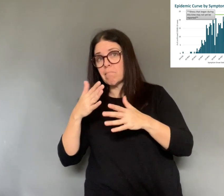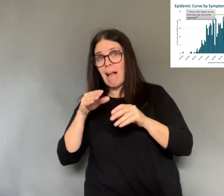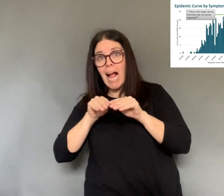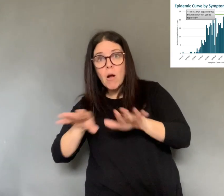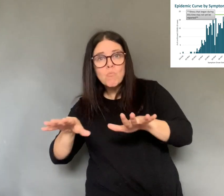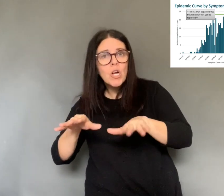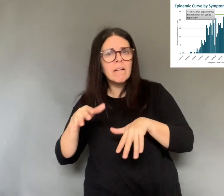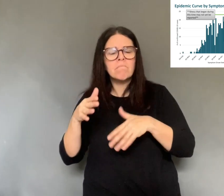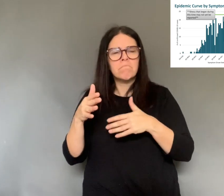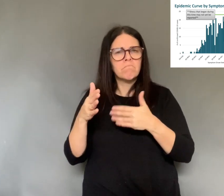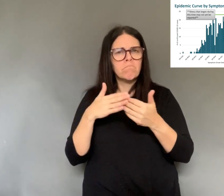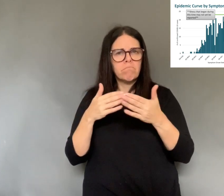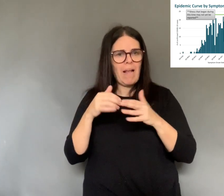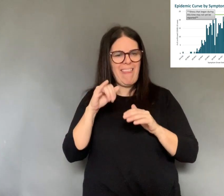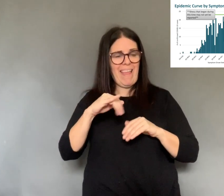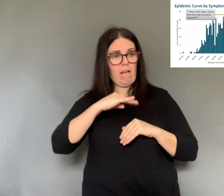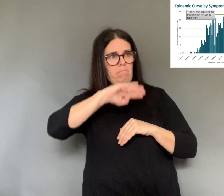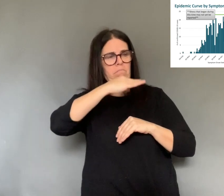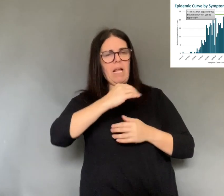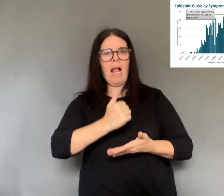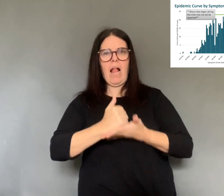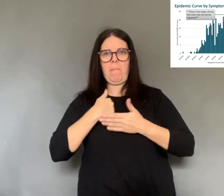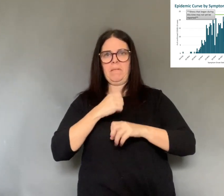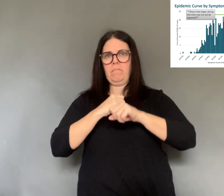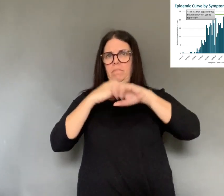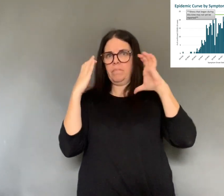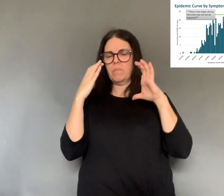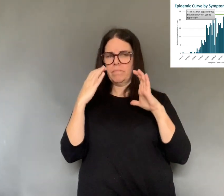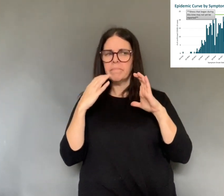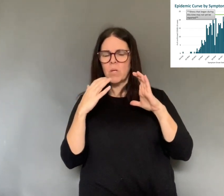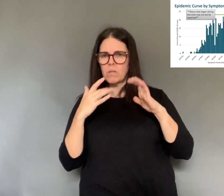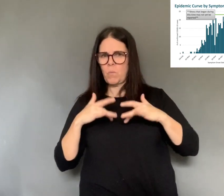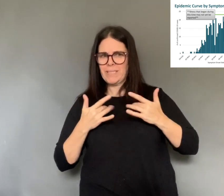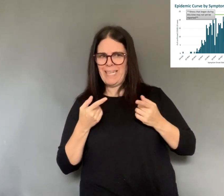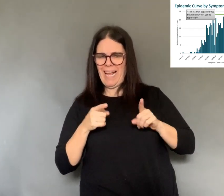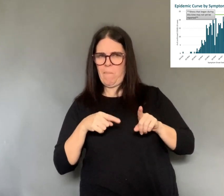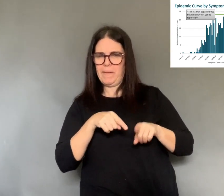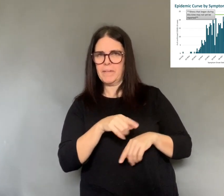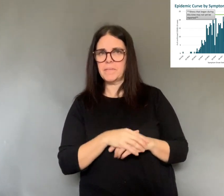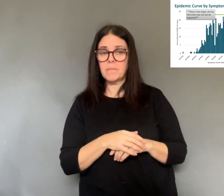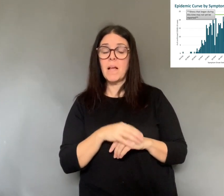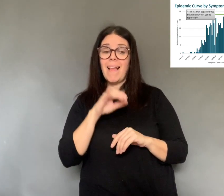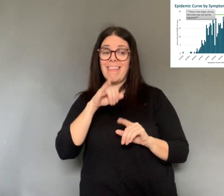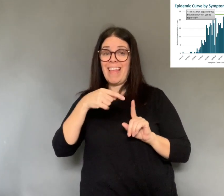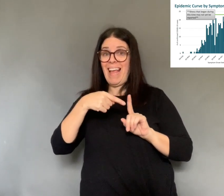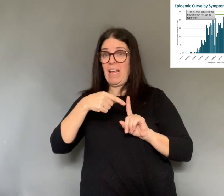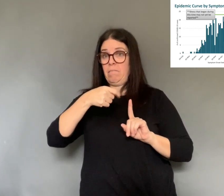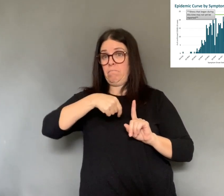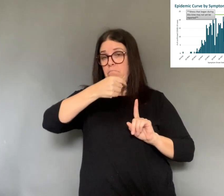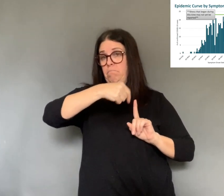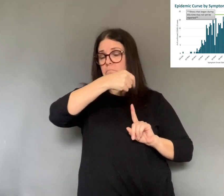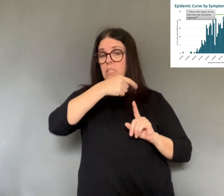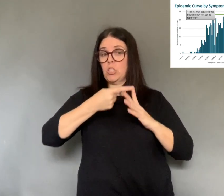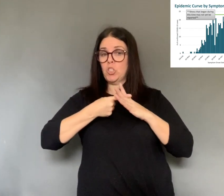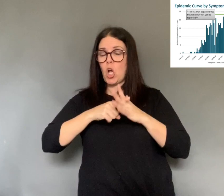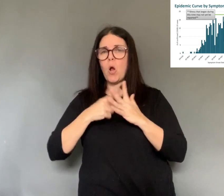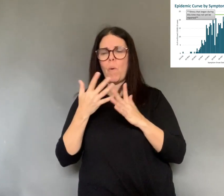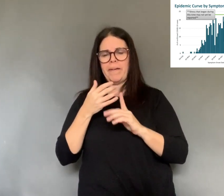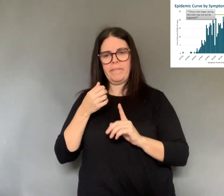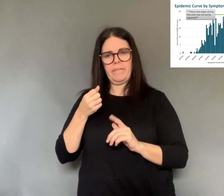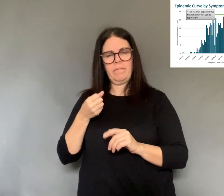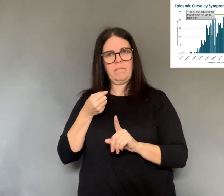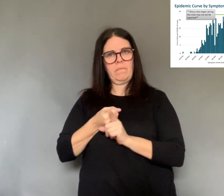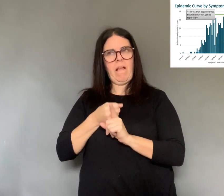in the community or in any kind of an outbreak situation. This particular epicurve is created to show the number of confirmed cases